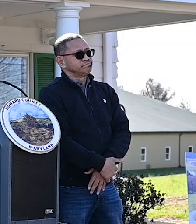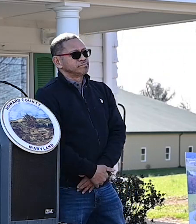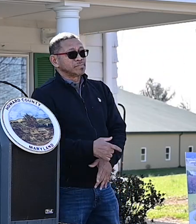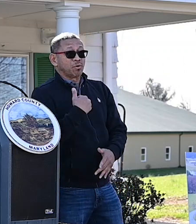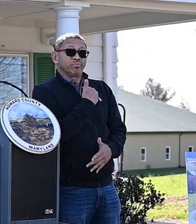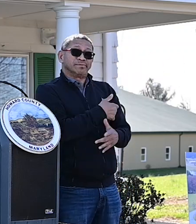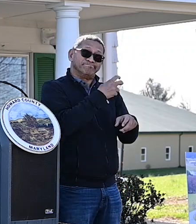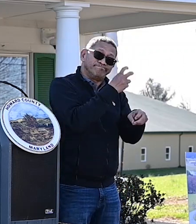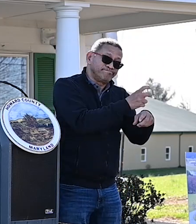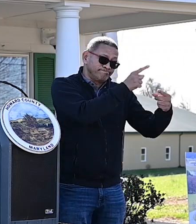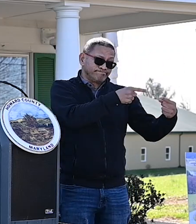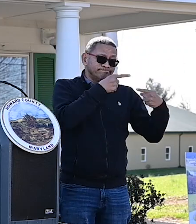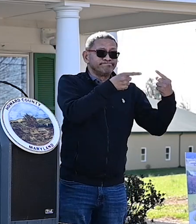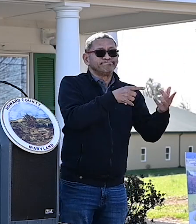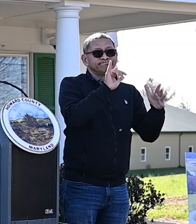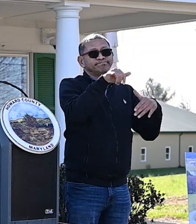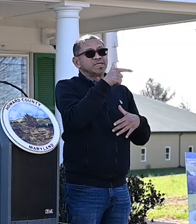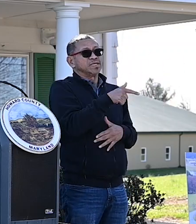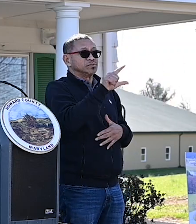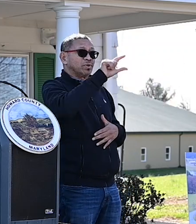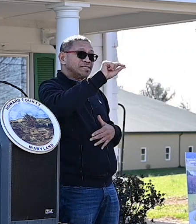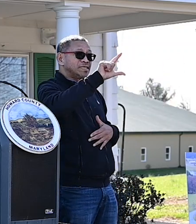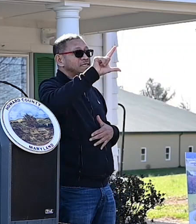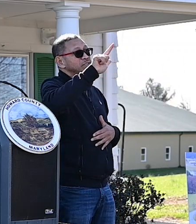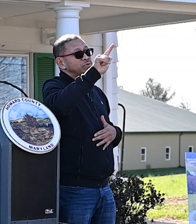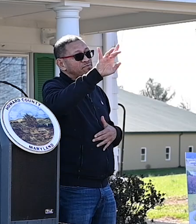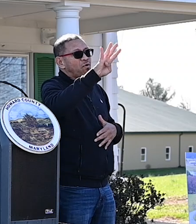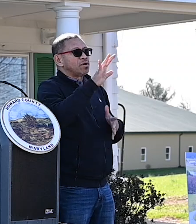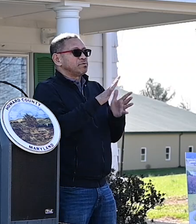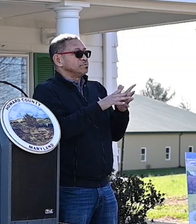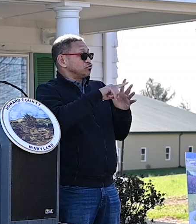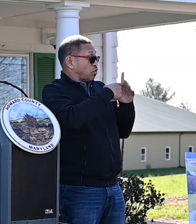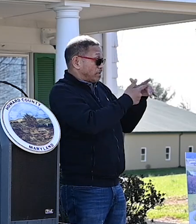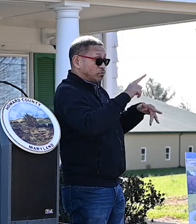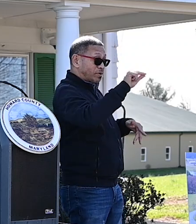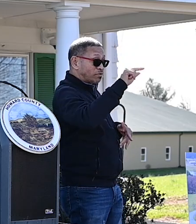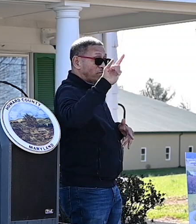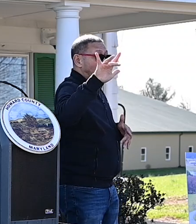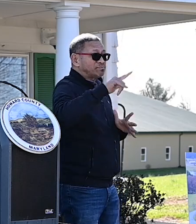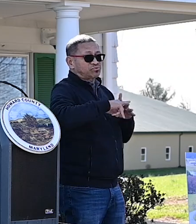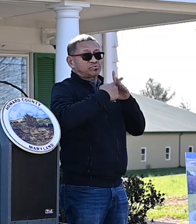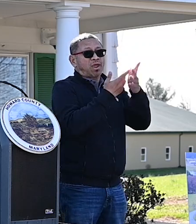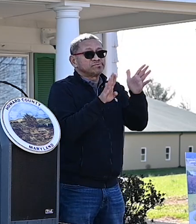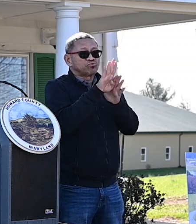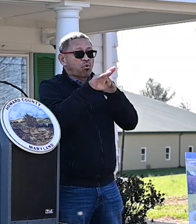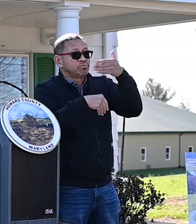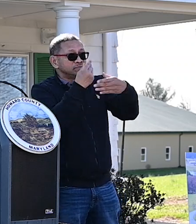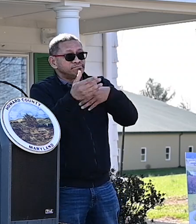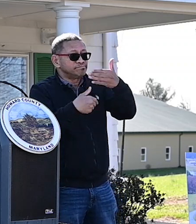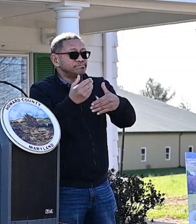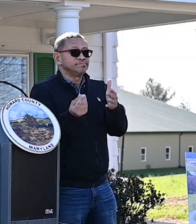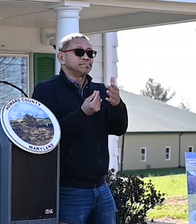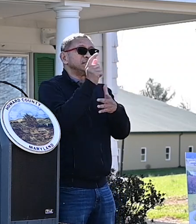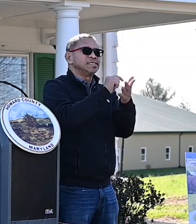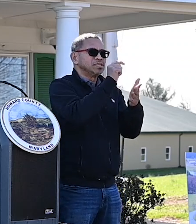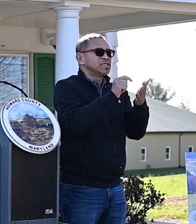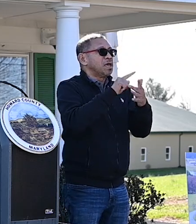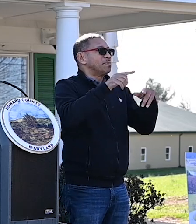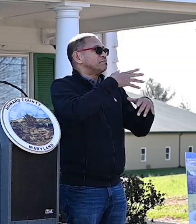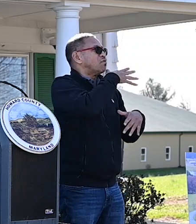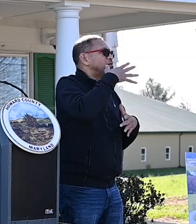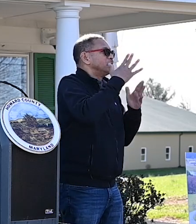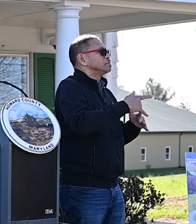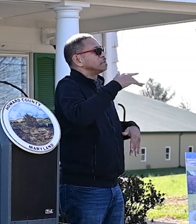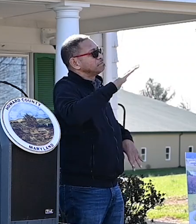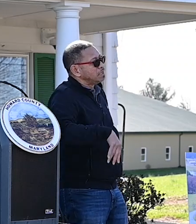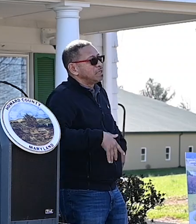We're coming off a hard 2024. We're getting ready to start our 2025 growing season. But every year, the farmers come